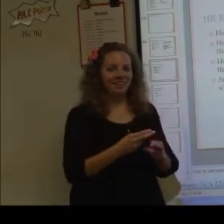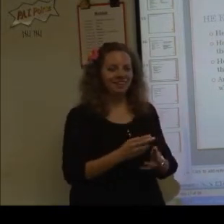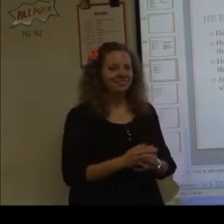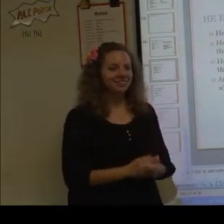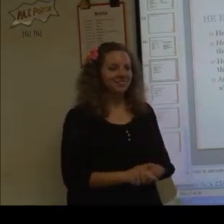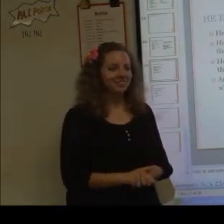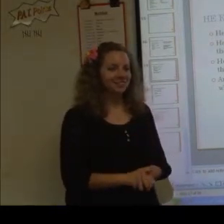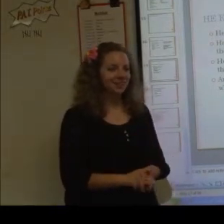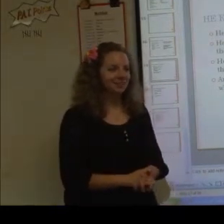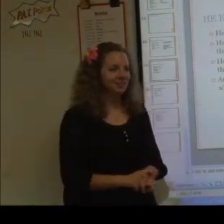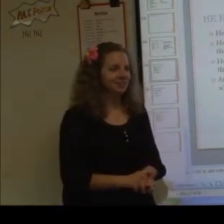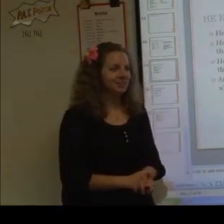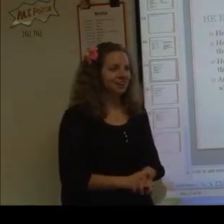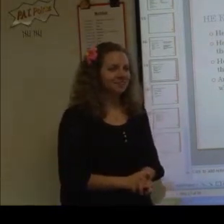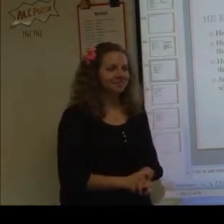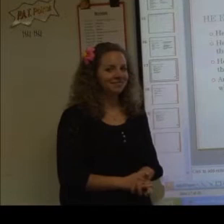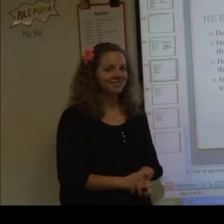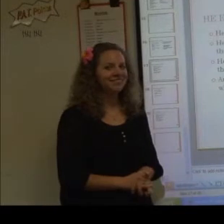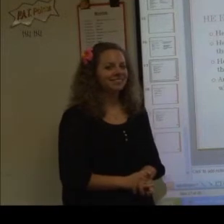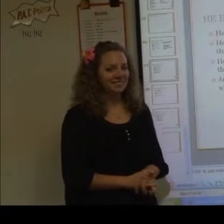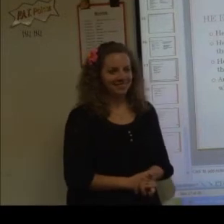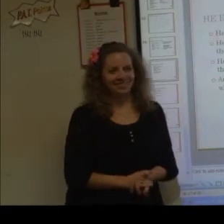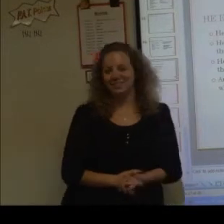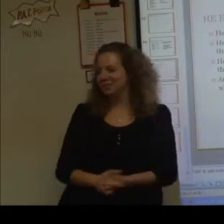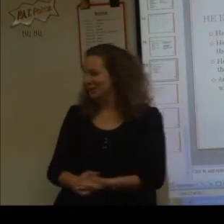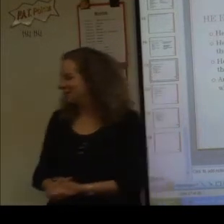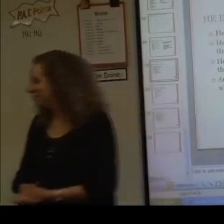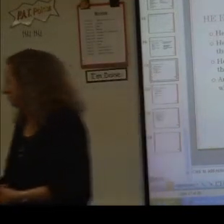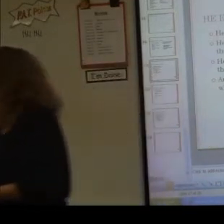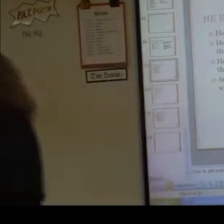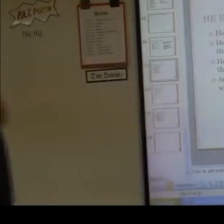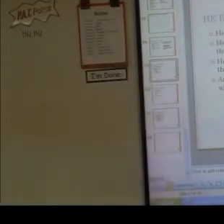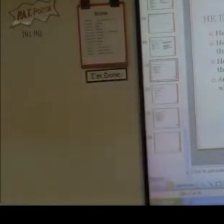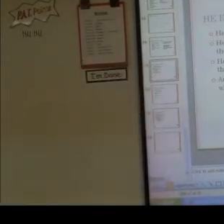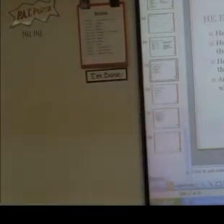Okay? Do you guys want to do with that? He knows my name.